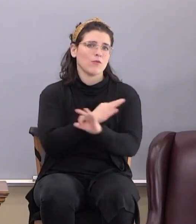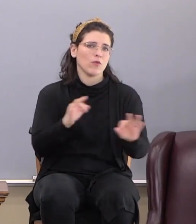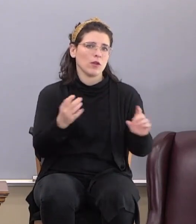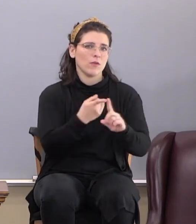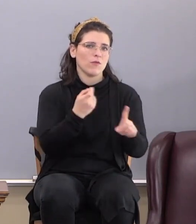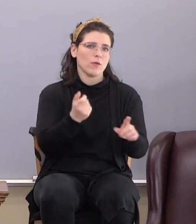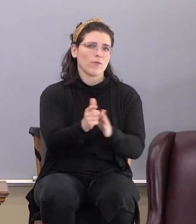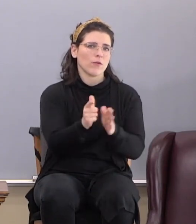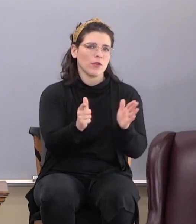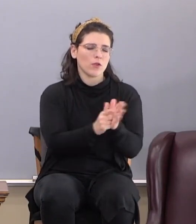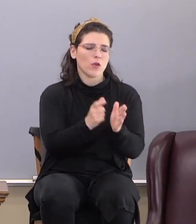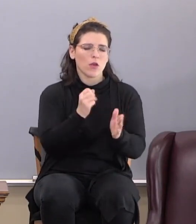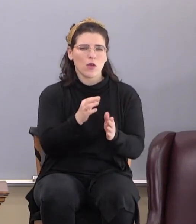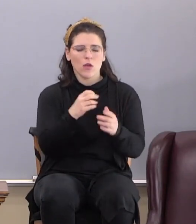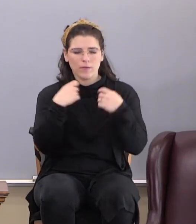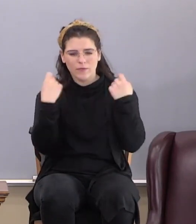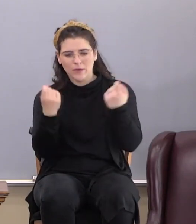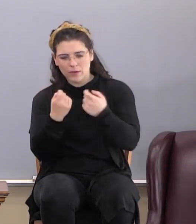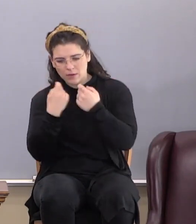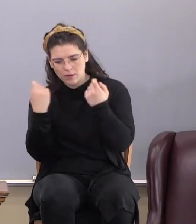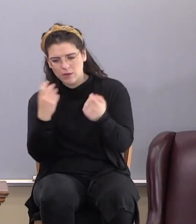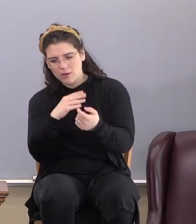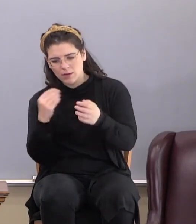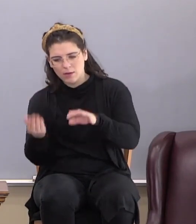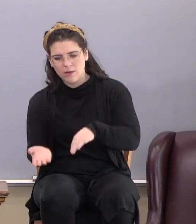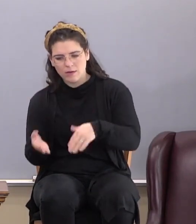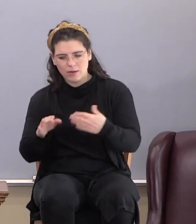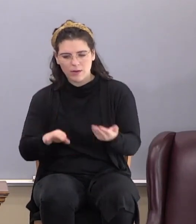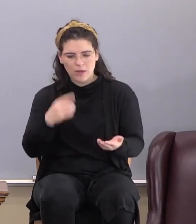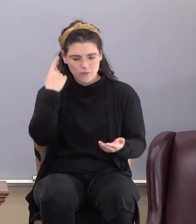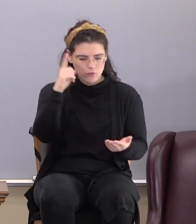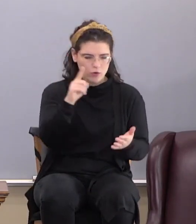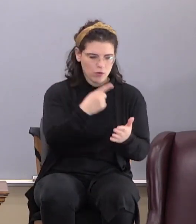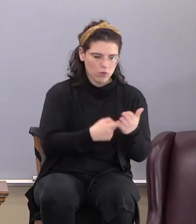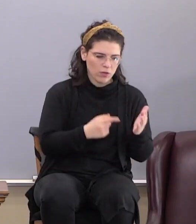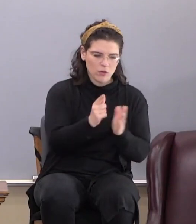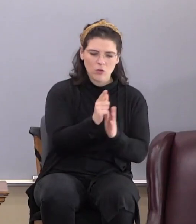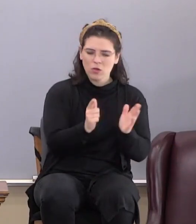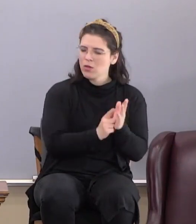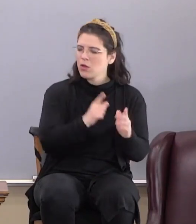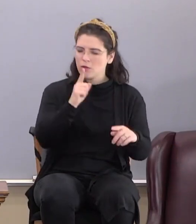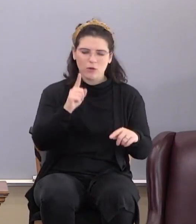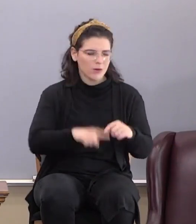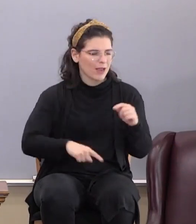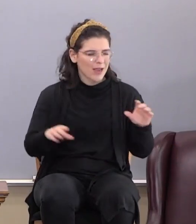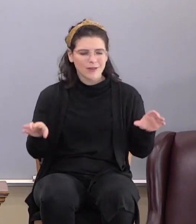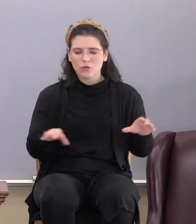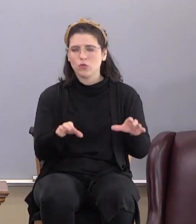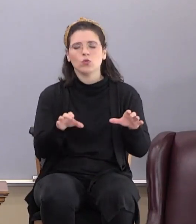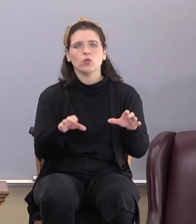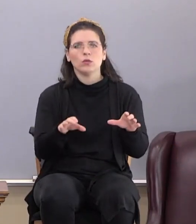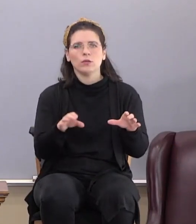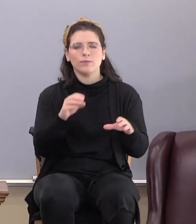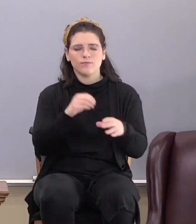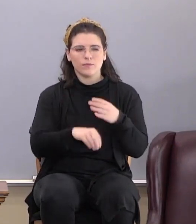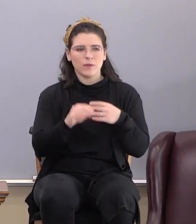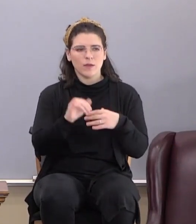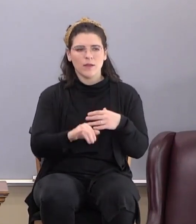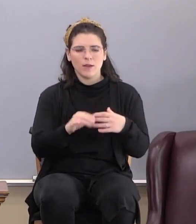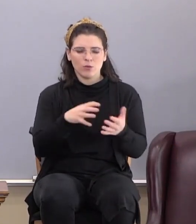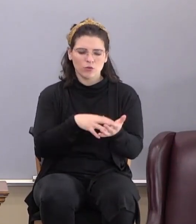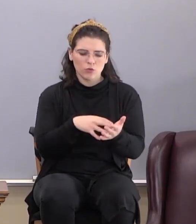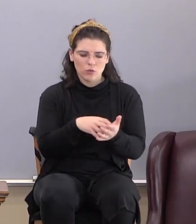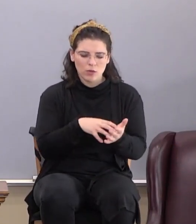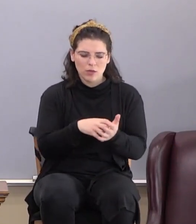the law of sin and death. For what the law could not do, in that it was